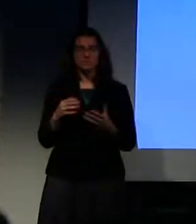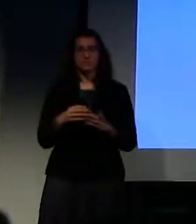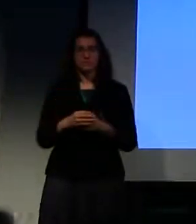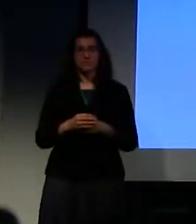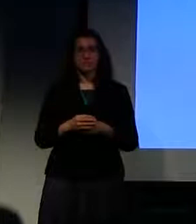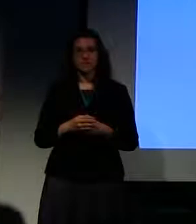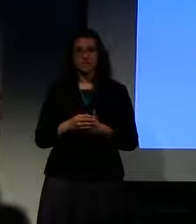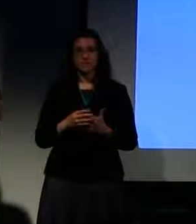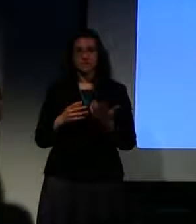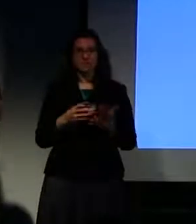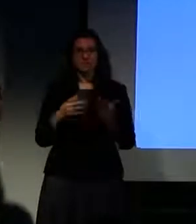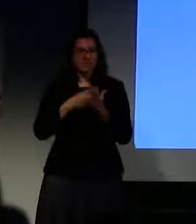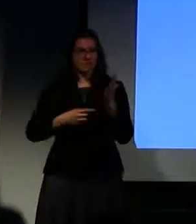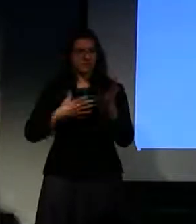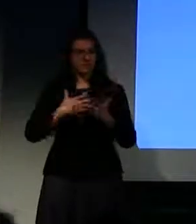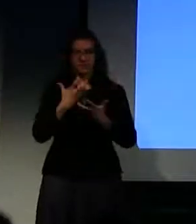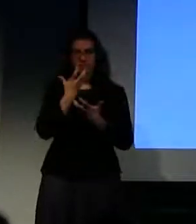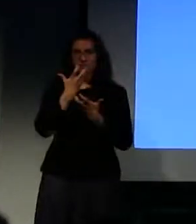do my shouts mean?